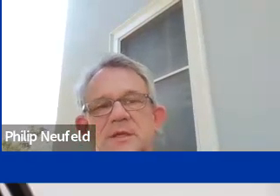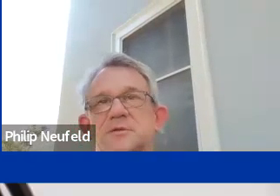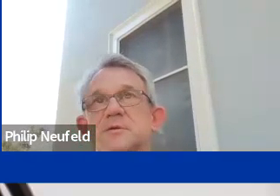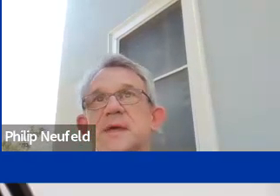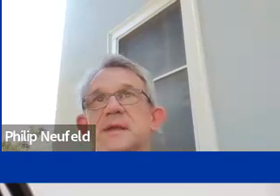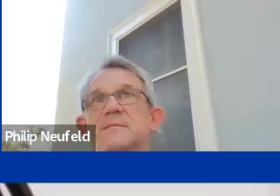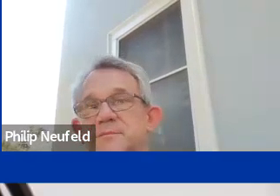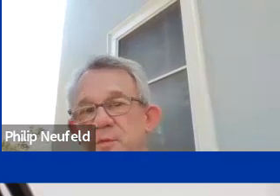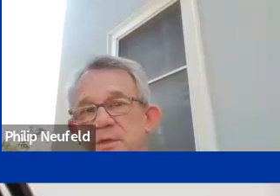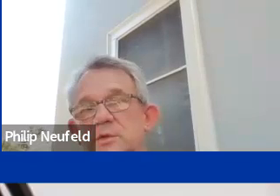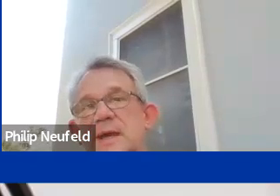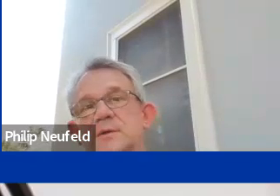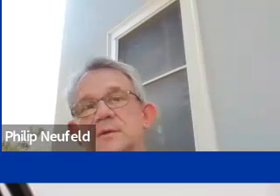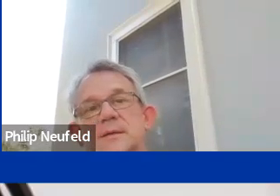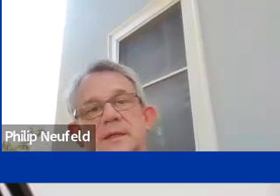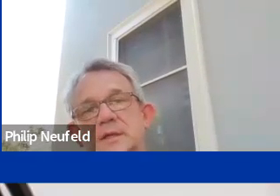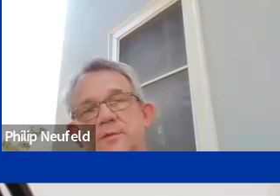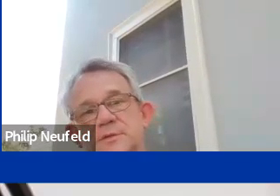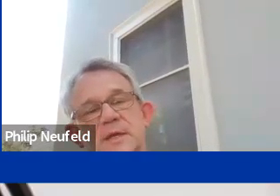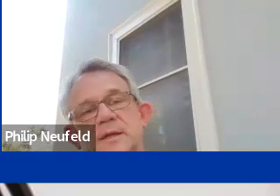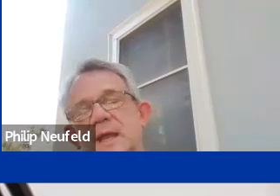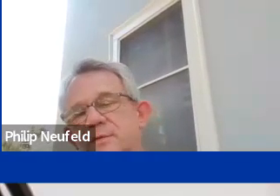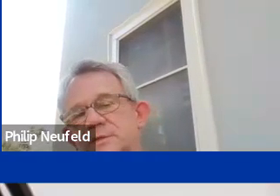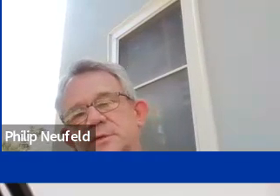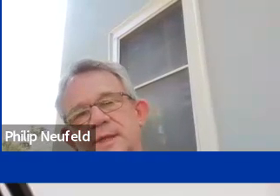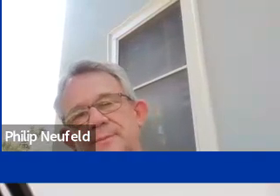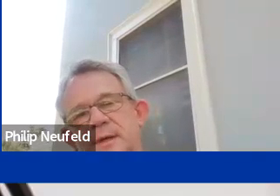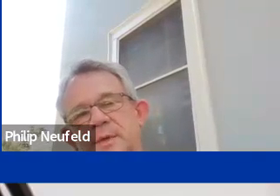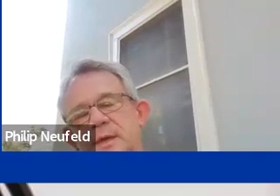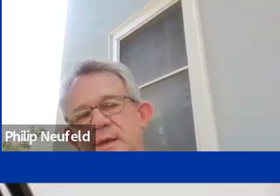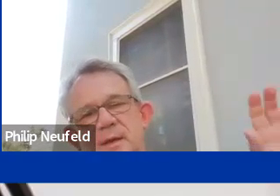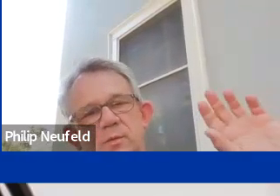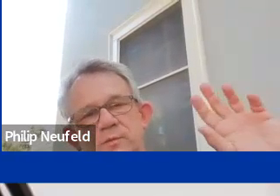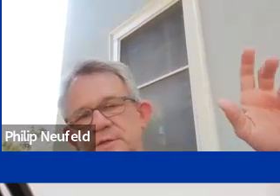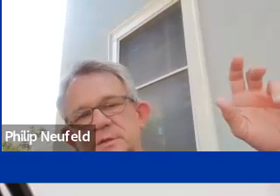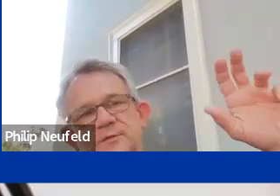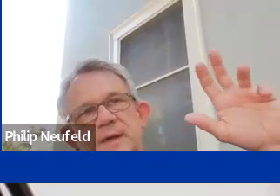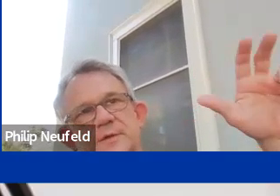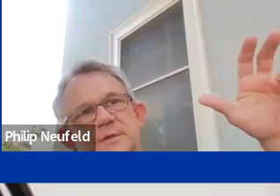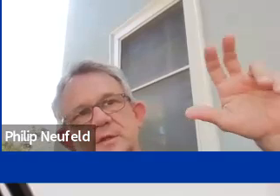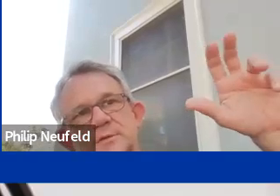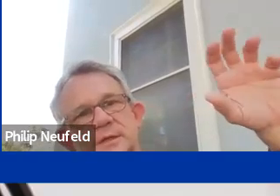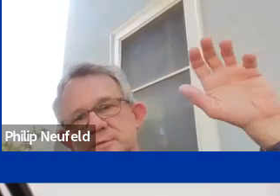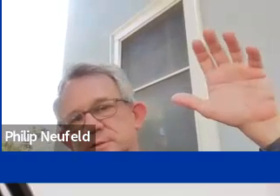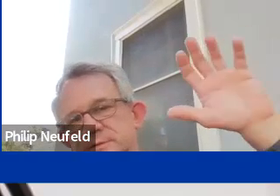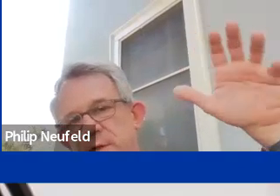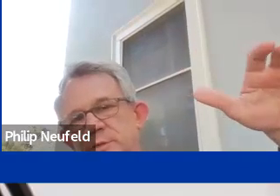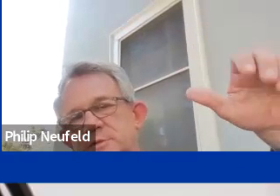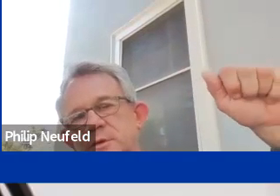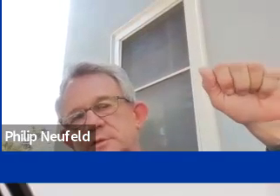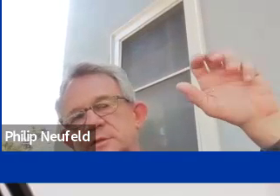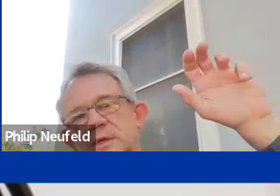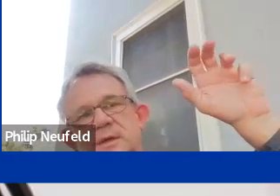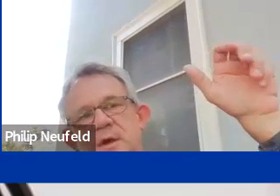meantime, make sure that we do gather data, like Jeff was saying, on every single laptop. Fresno Unified, Fresno County Superintendent of Schools has